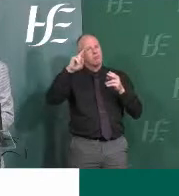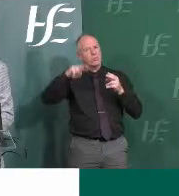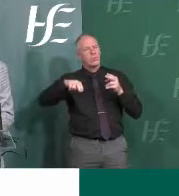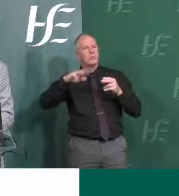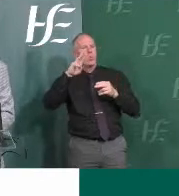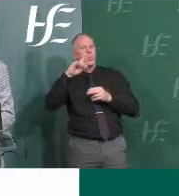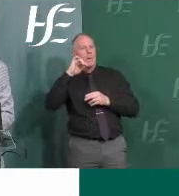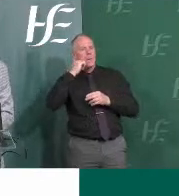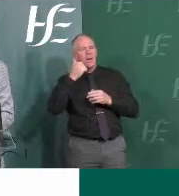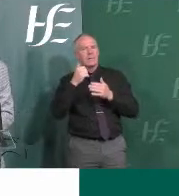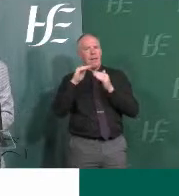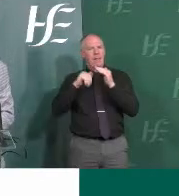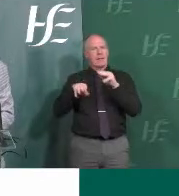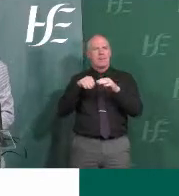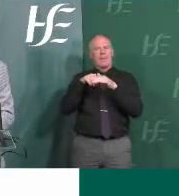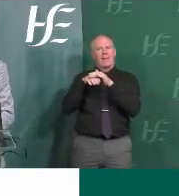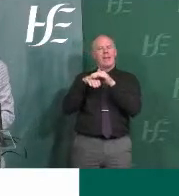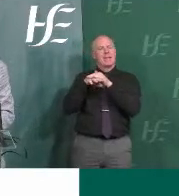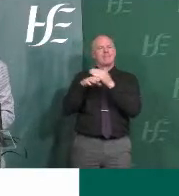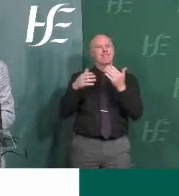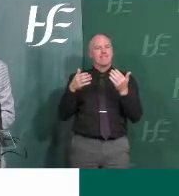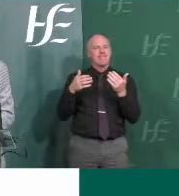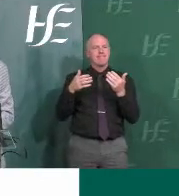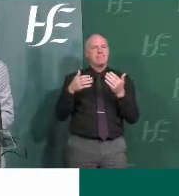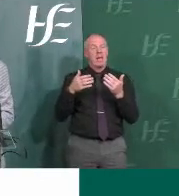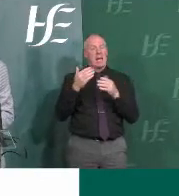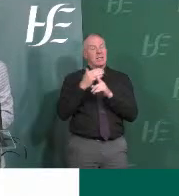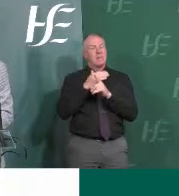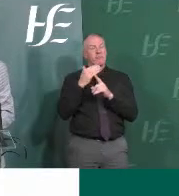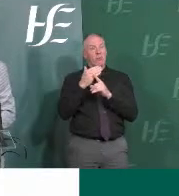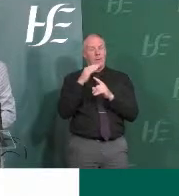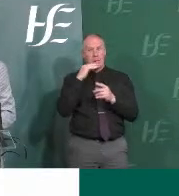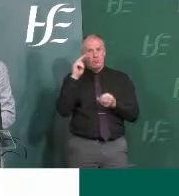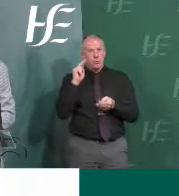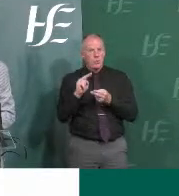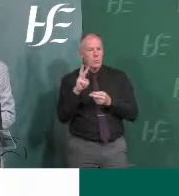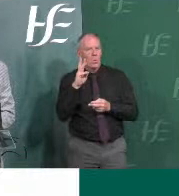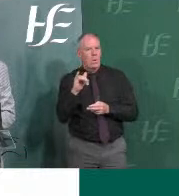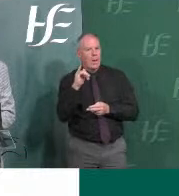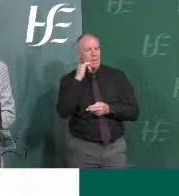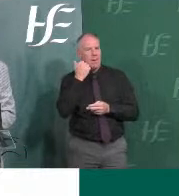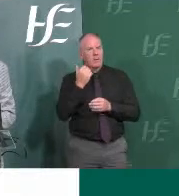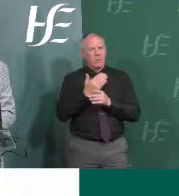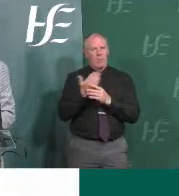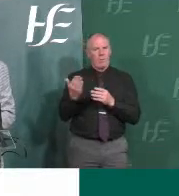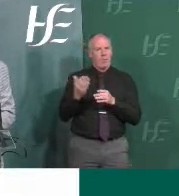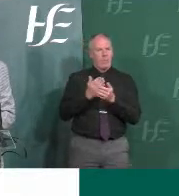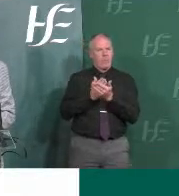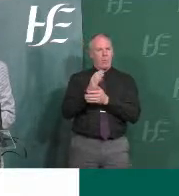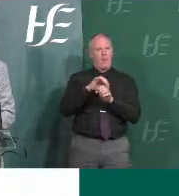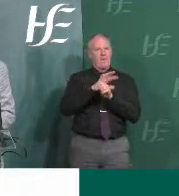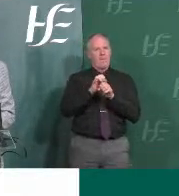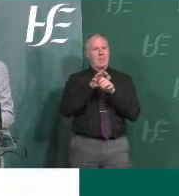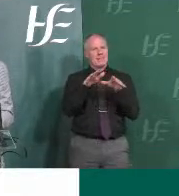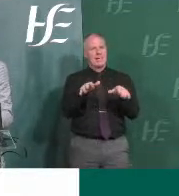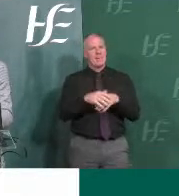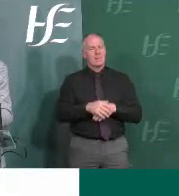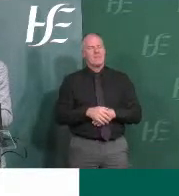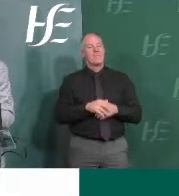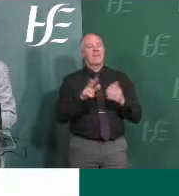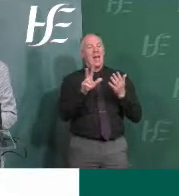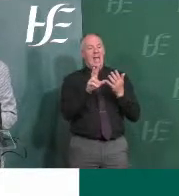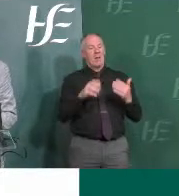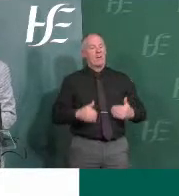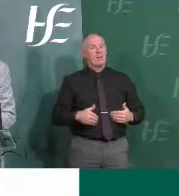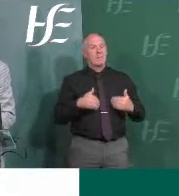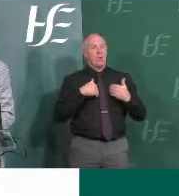and admissions, but running reasonably flat, and in fact had improved significantly during the pandemic. The 8 a.m. trolley count, the red